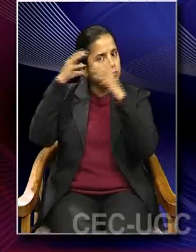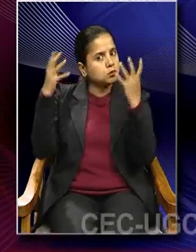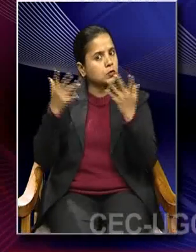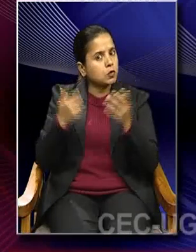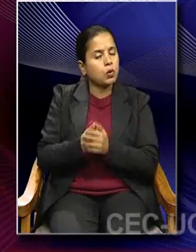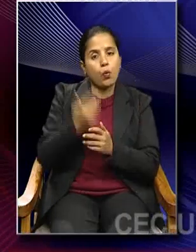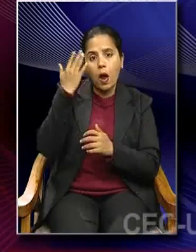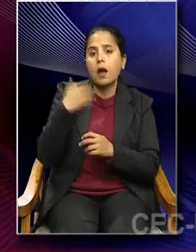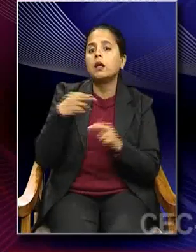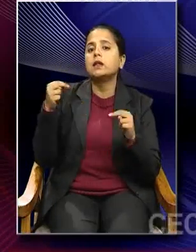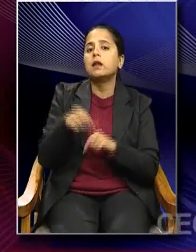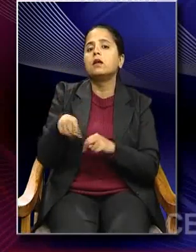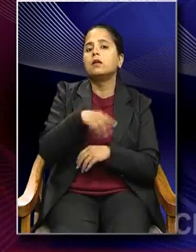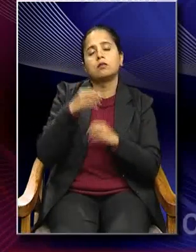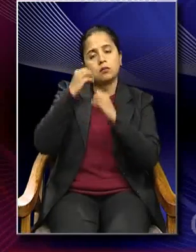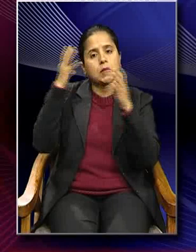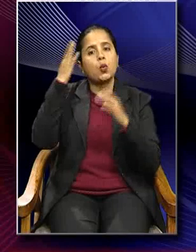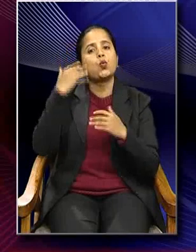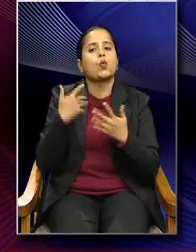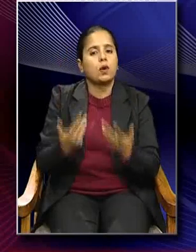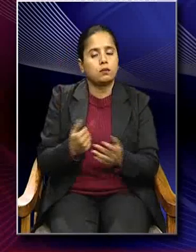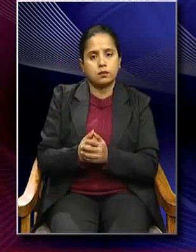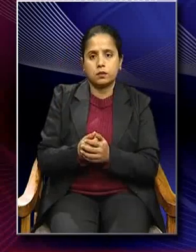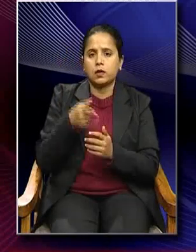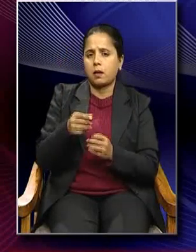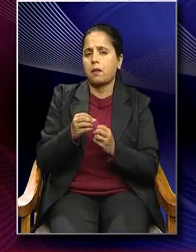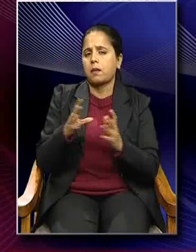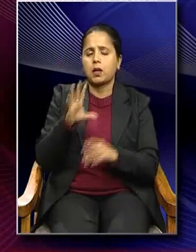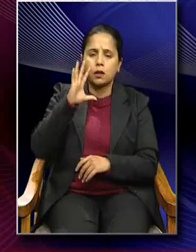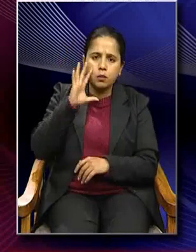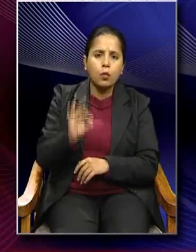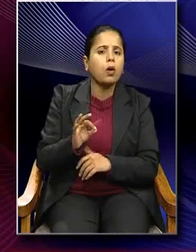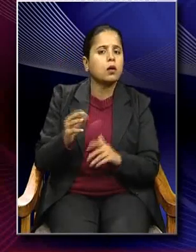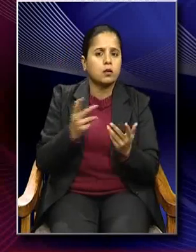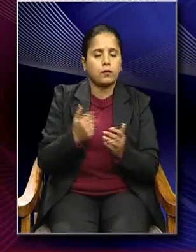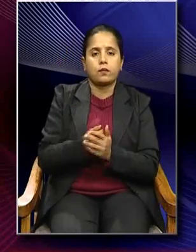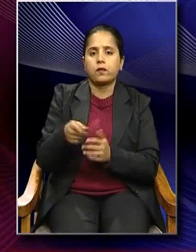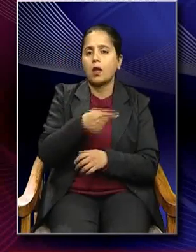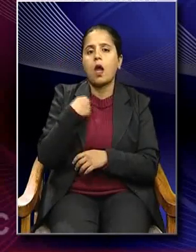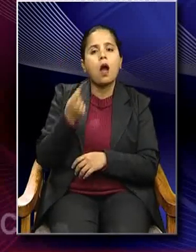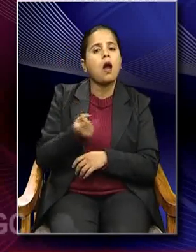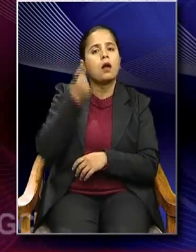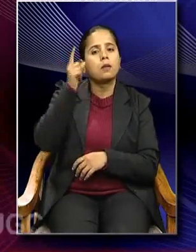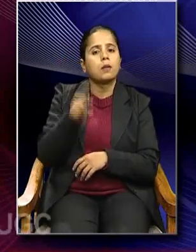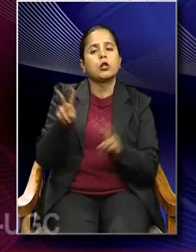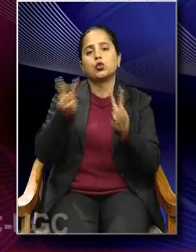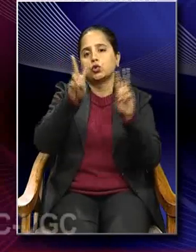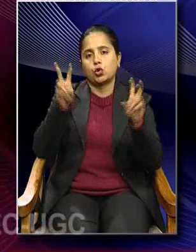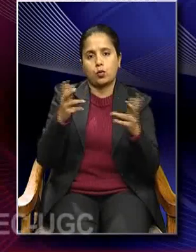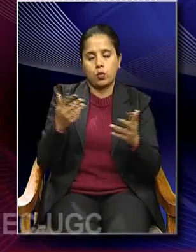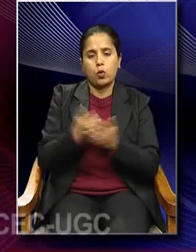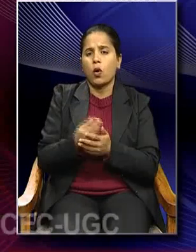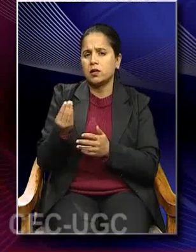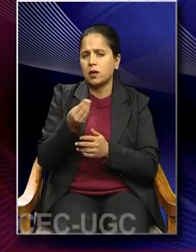why we need such an imagination. Now most important part is to understand the themes or some of